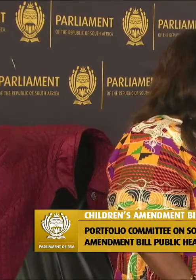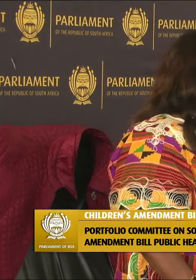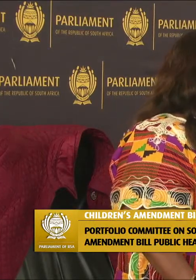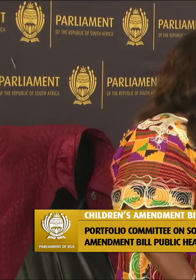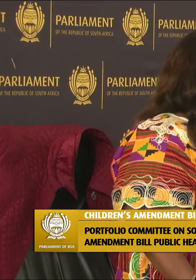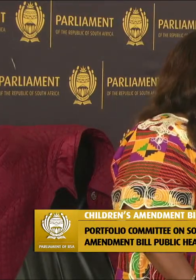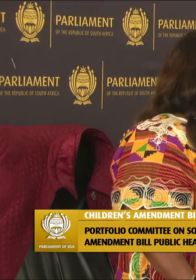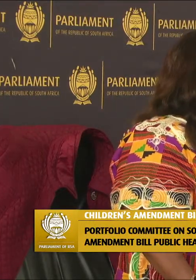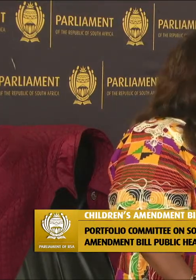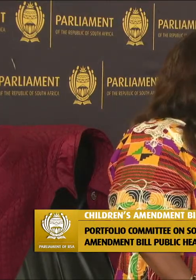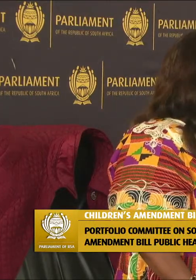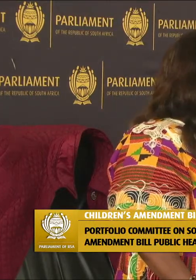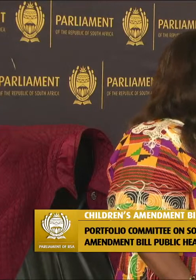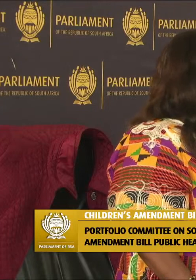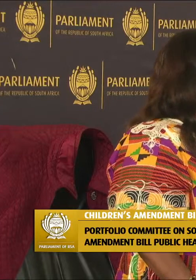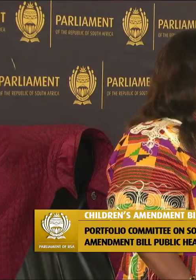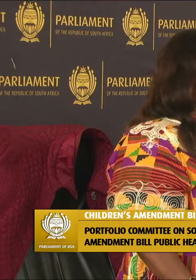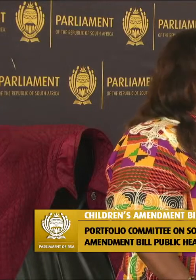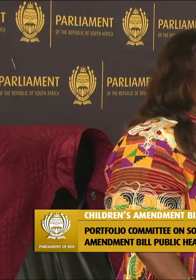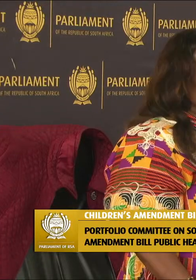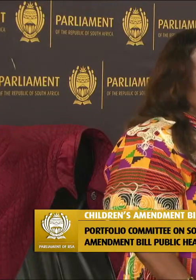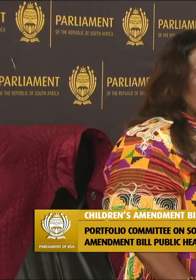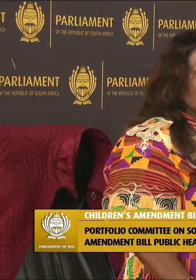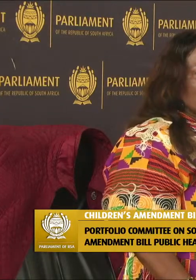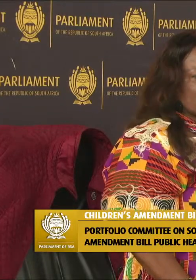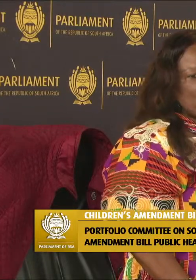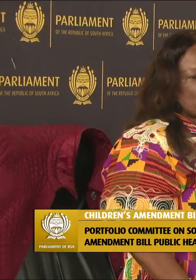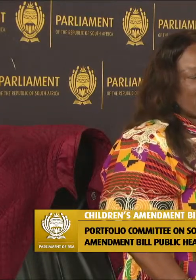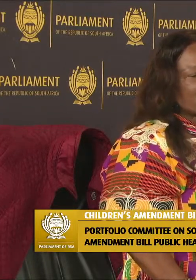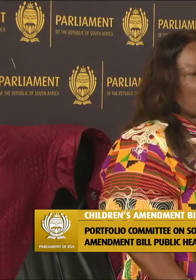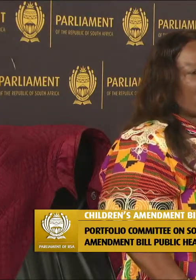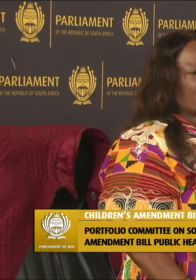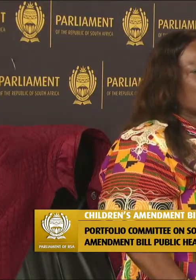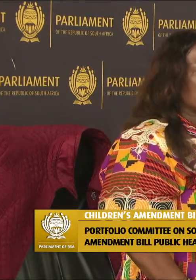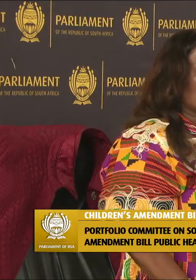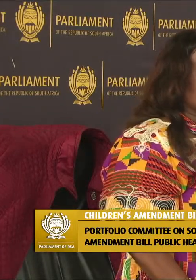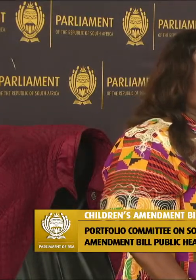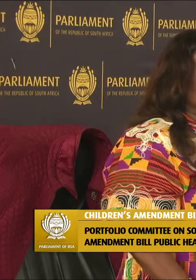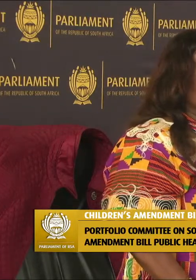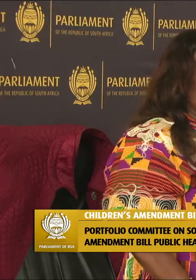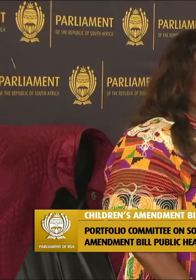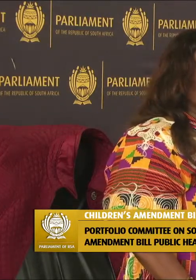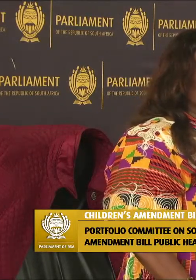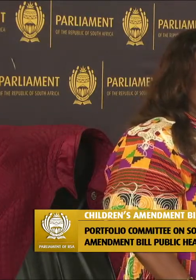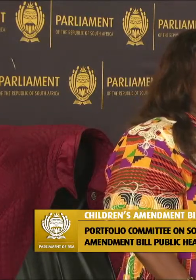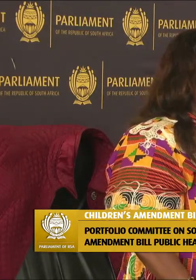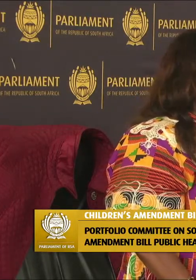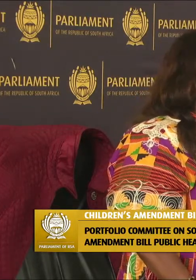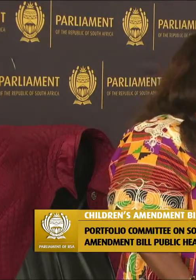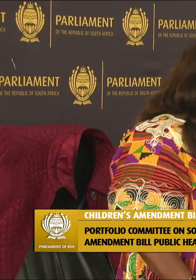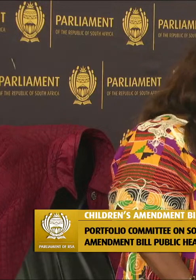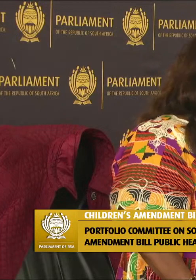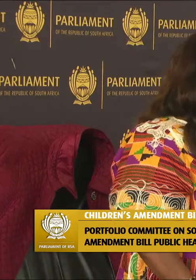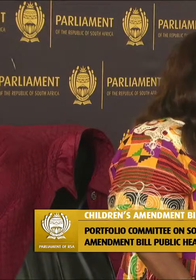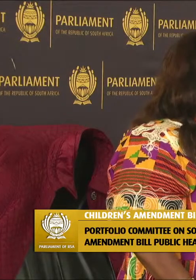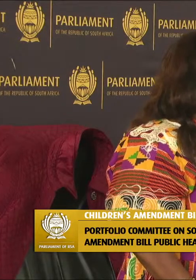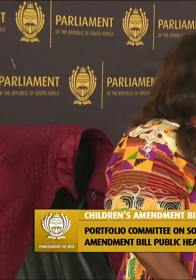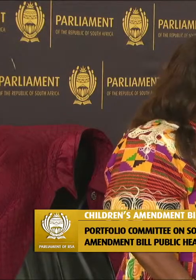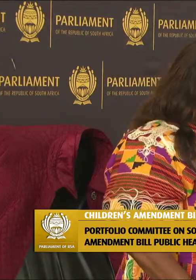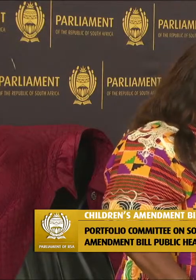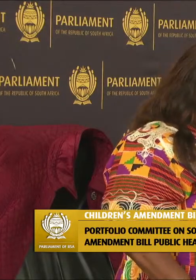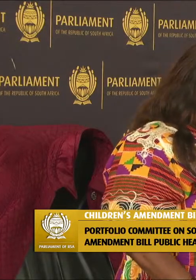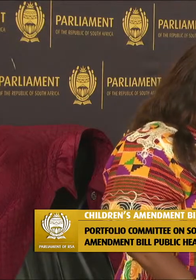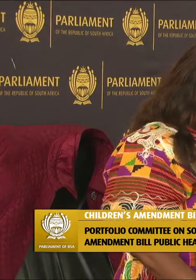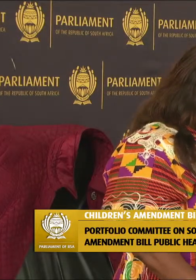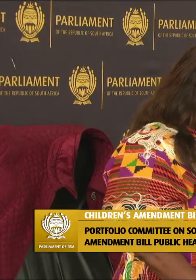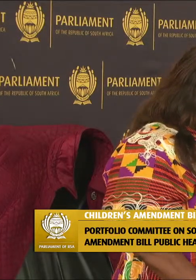uncedisana nabantwana ngaphezu kokuba abantu bewugada nje bewuthetha okanye bewutolika njengomthetho ozowumosha abantwana